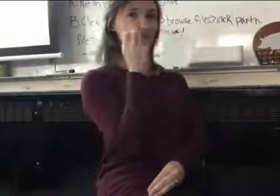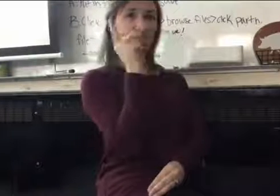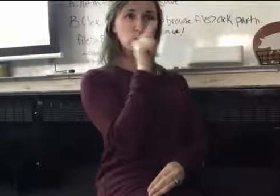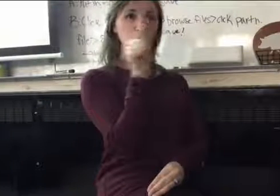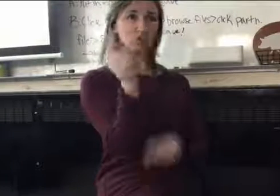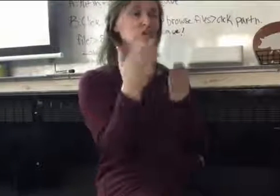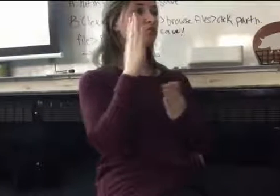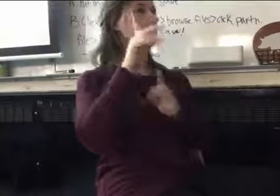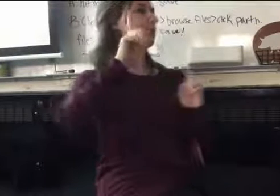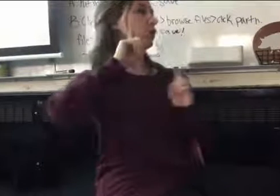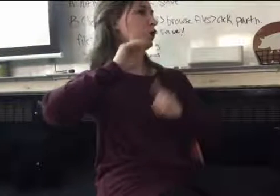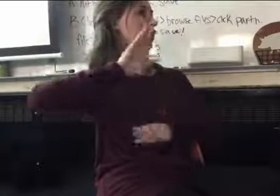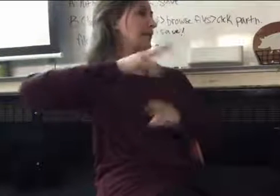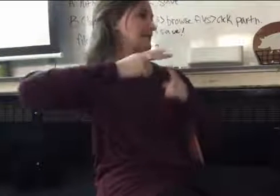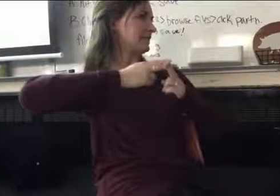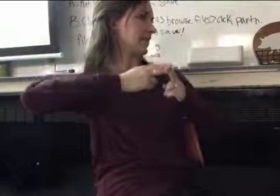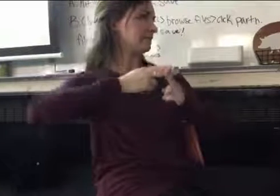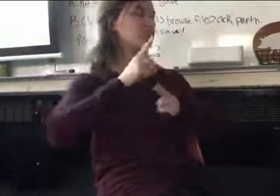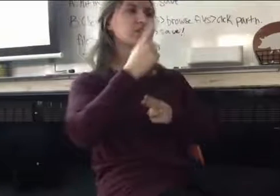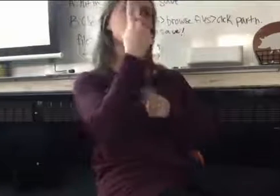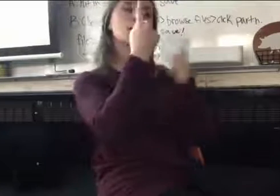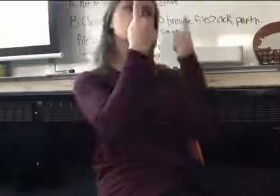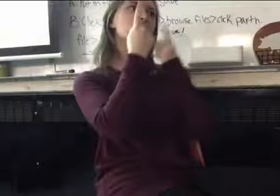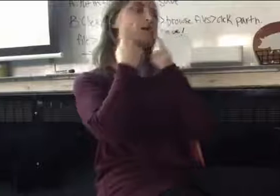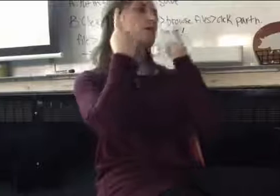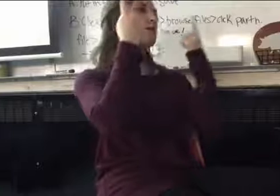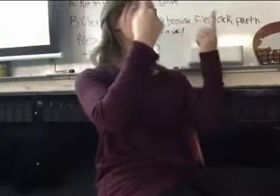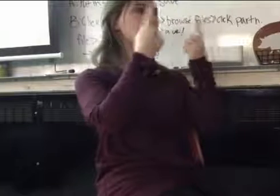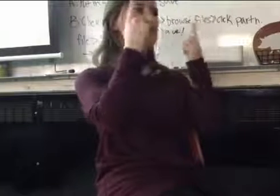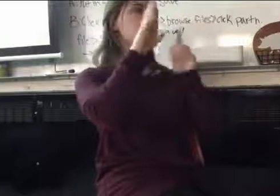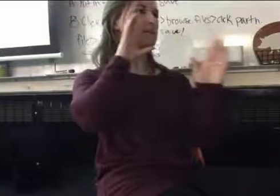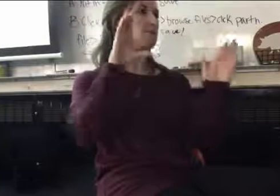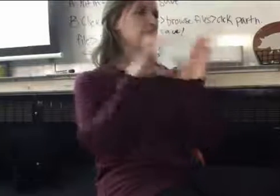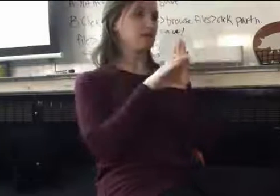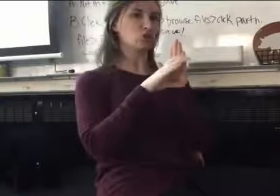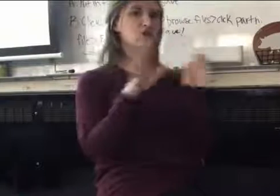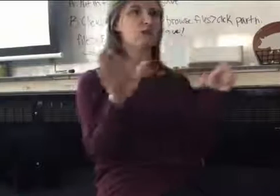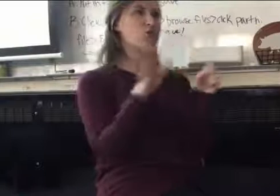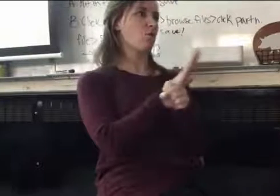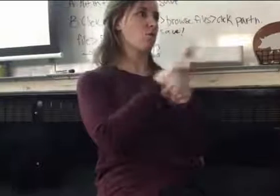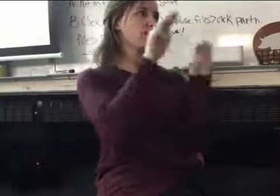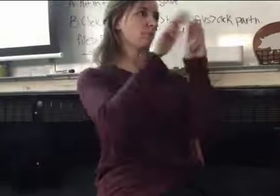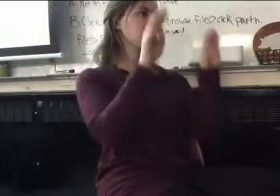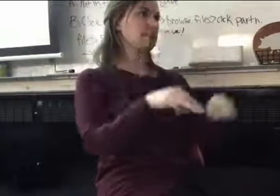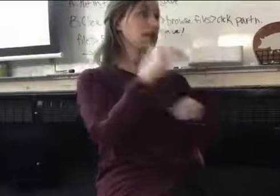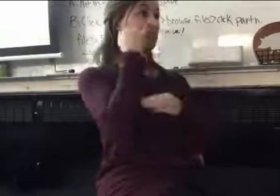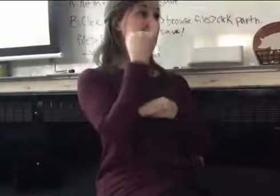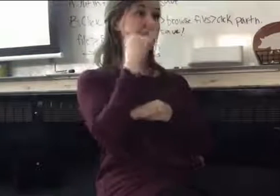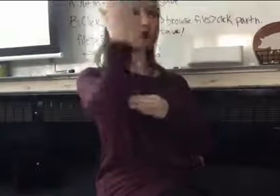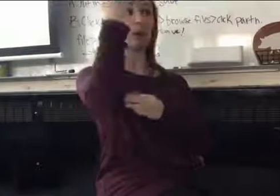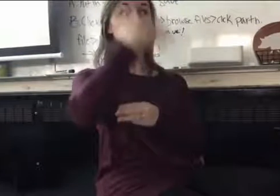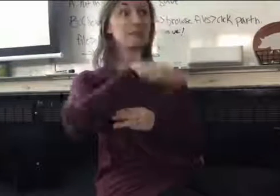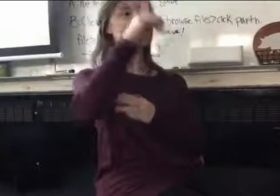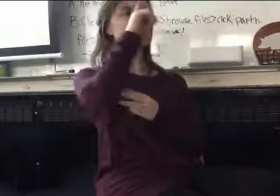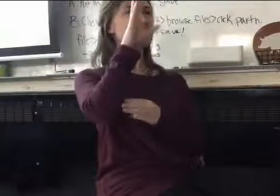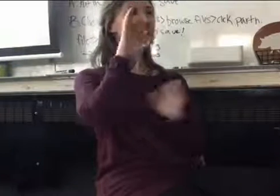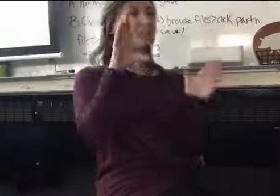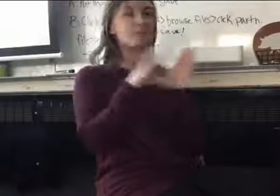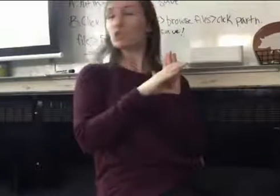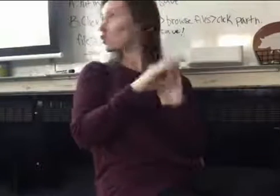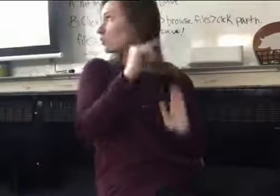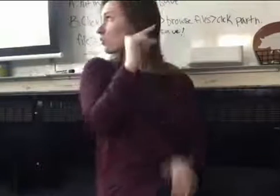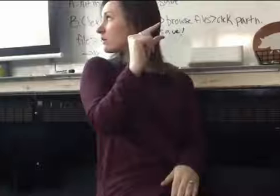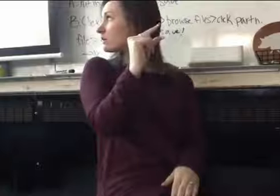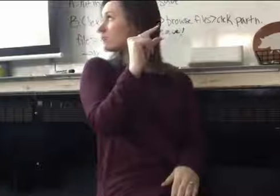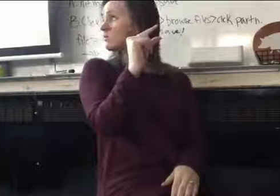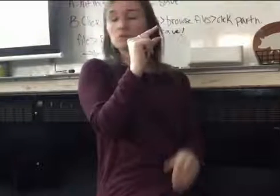might have heard of Gordon. It's one of the most famous artifacts in the entire museum. If you missed it, it's because his picture was this small.